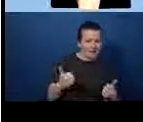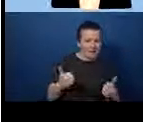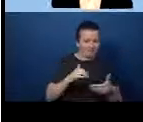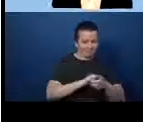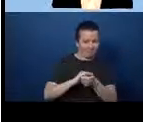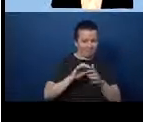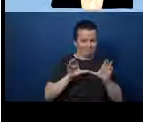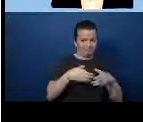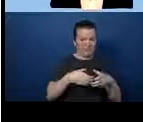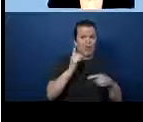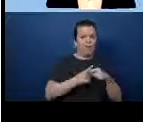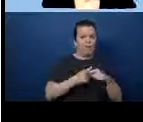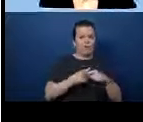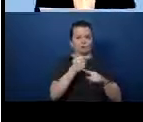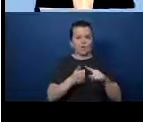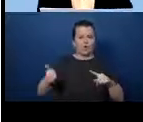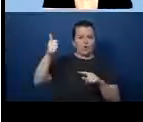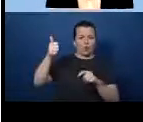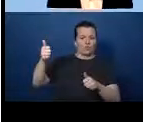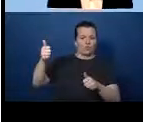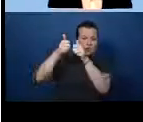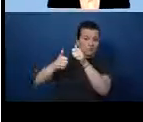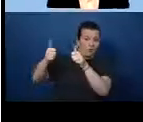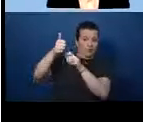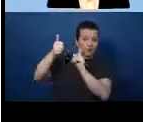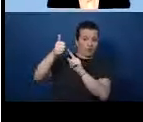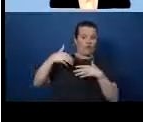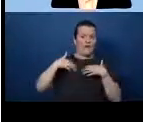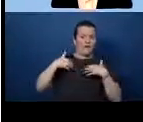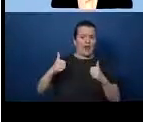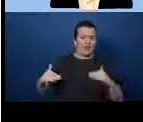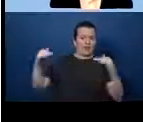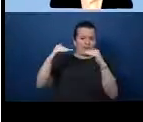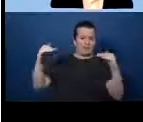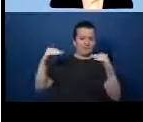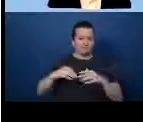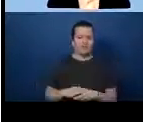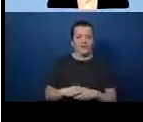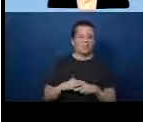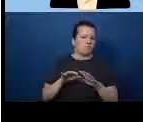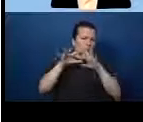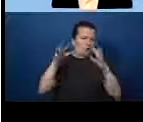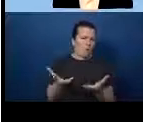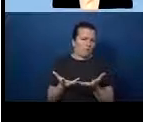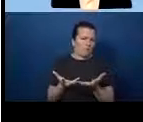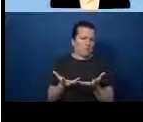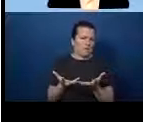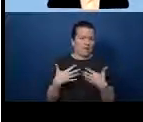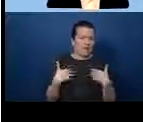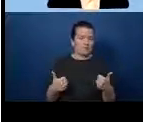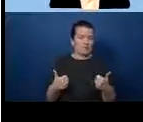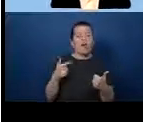for Health Equity at the Melbourne School of Population and Global Health at the University of